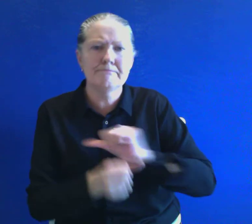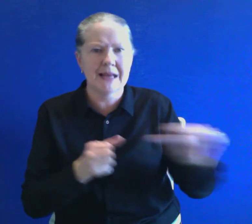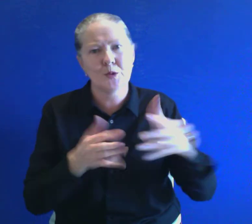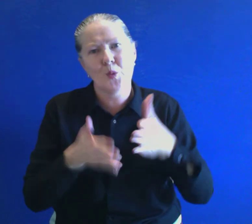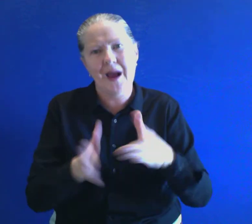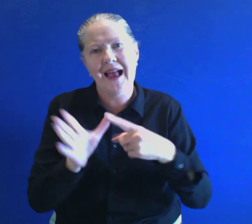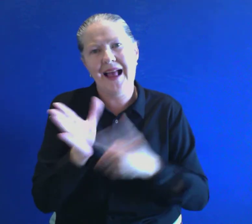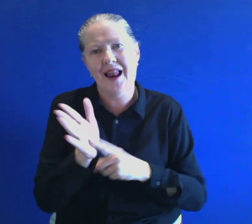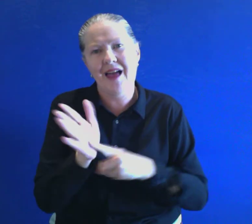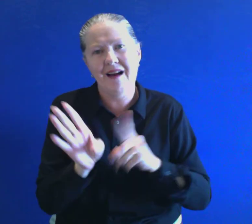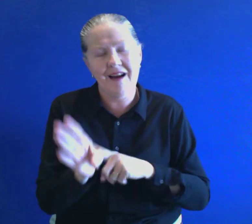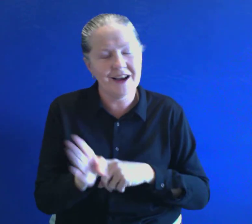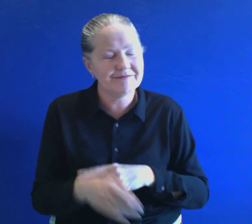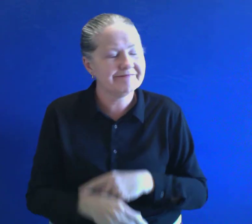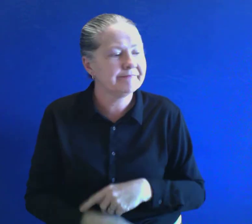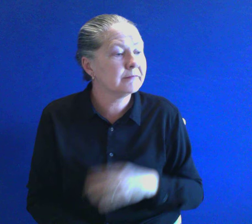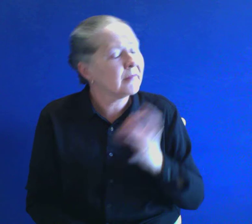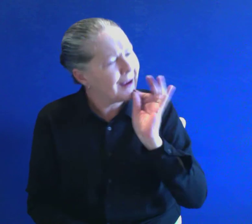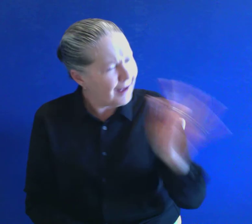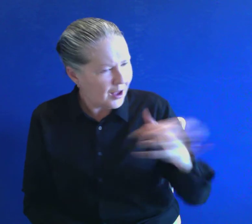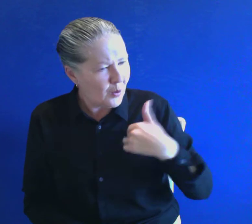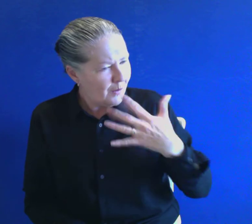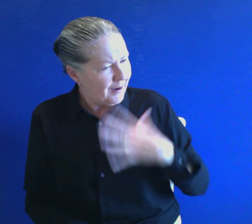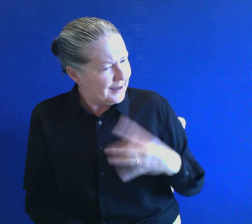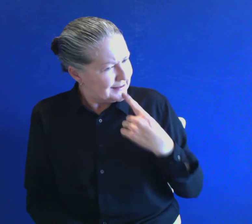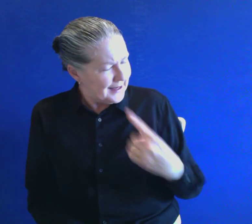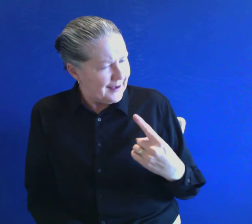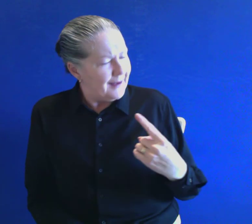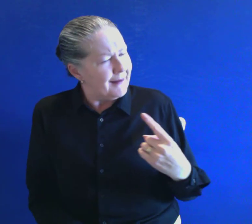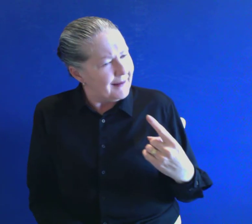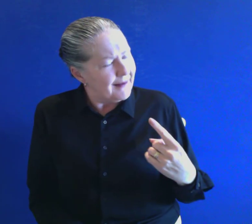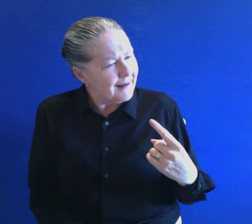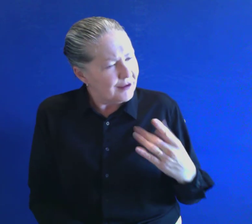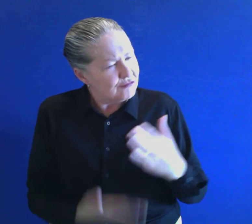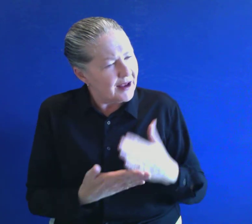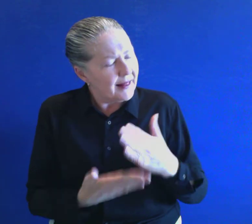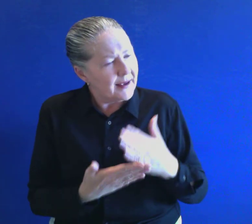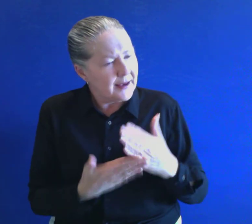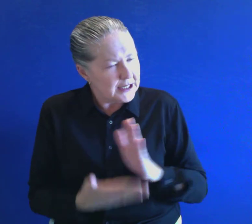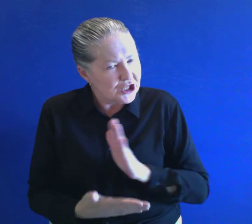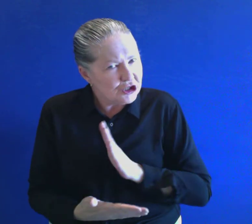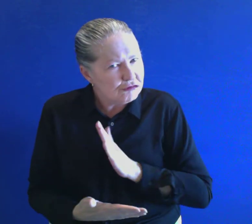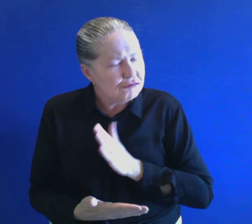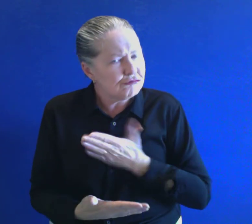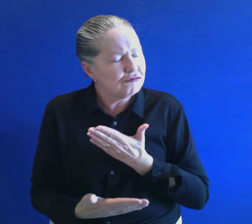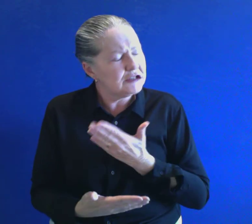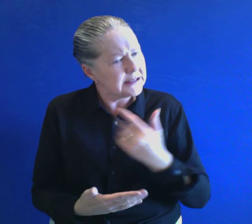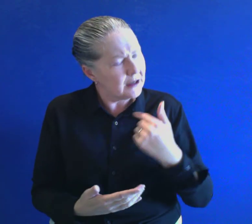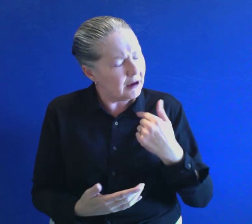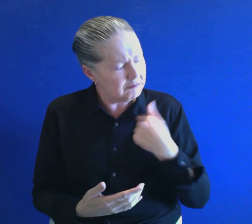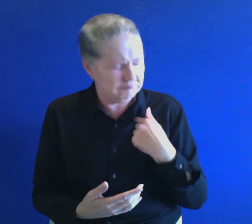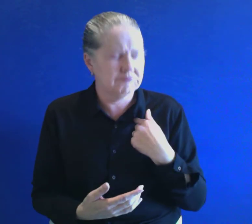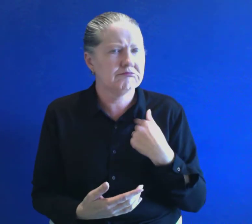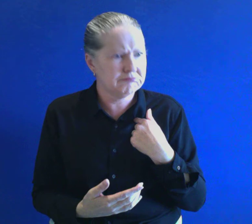And look, I have to say just before you go, it was a really interesting and insightful experience to interview Lauren